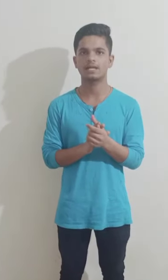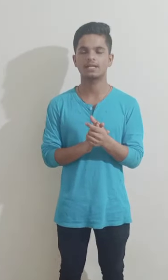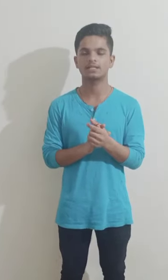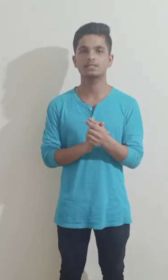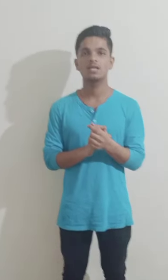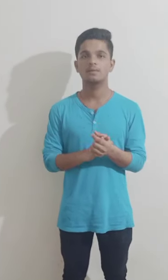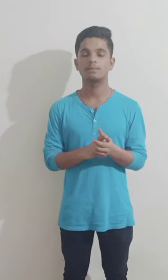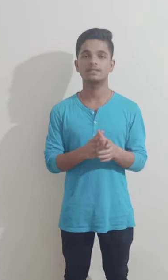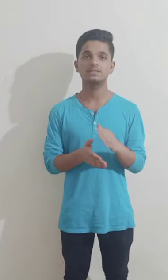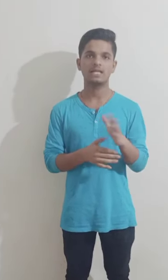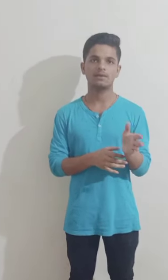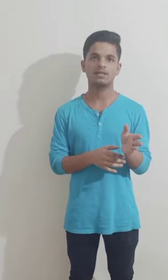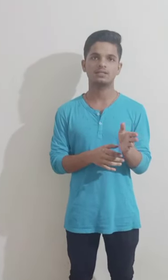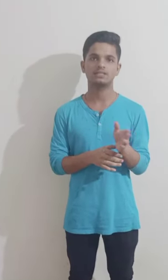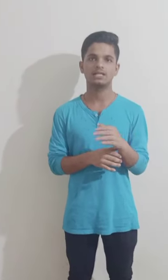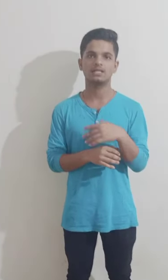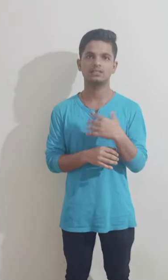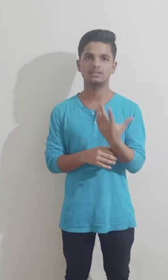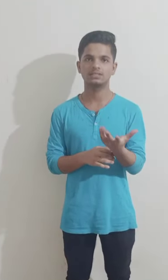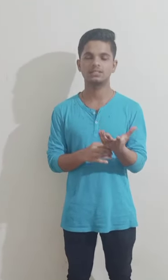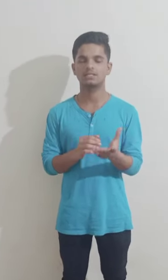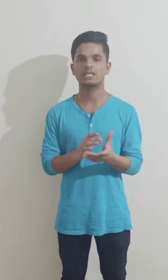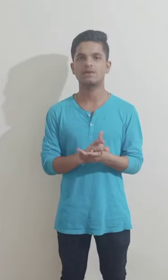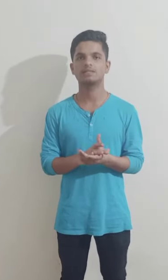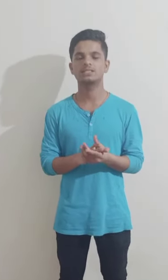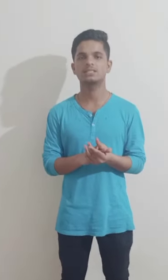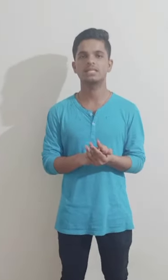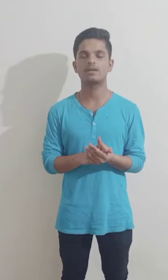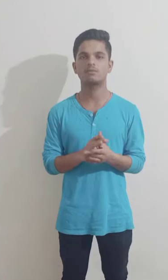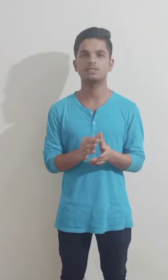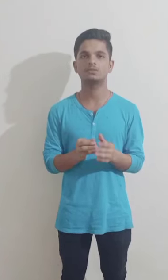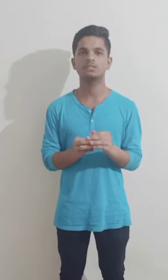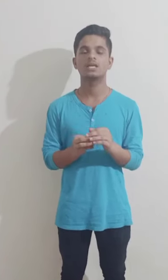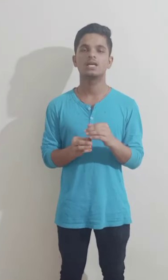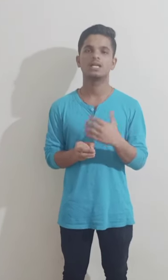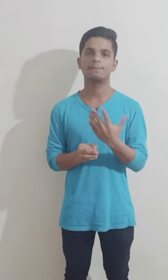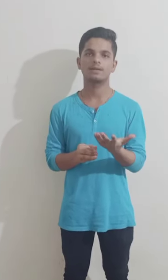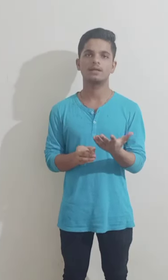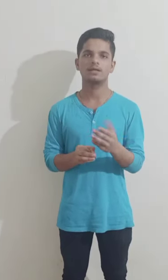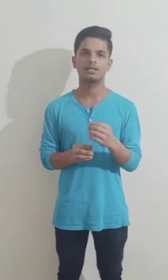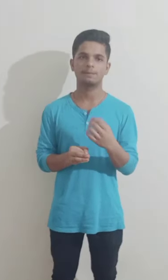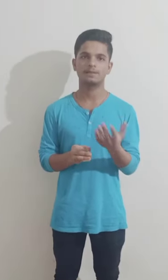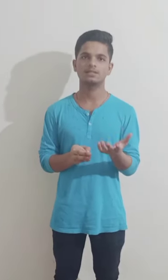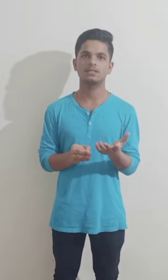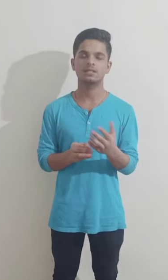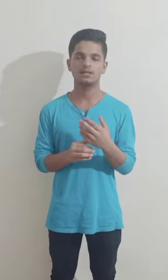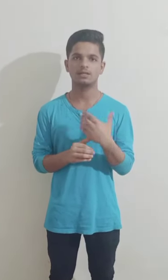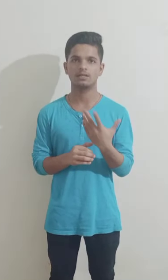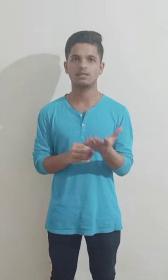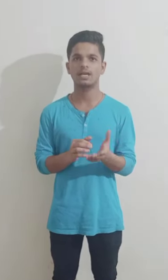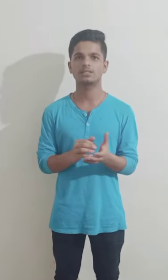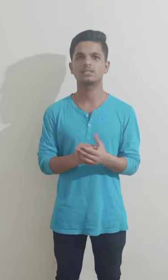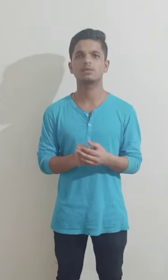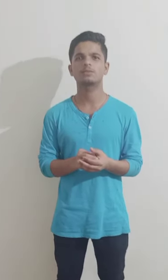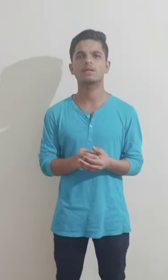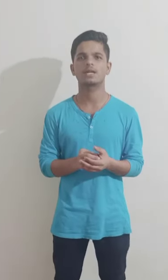but in Java, Java string is an object which refers a sequence of characters